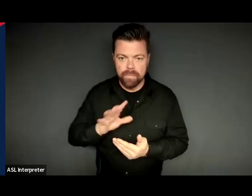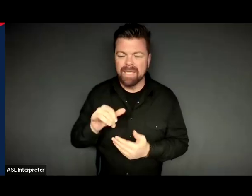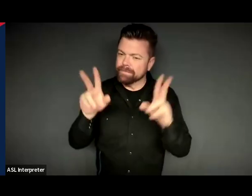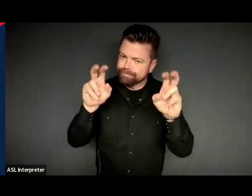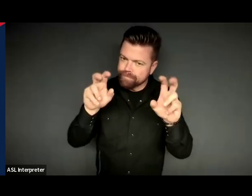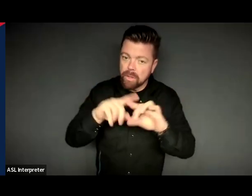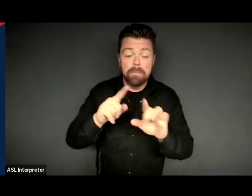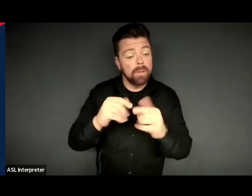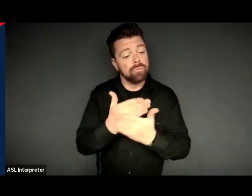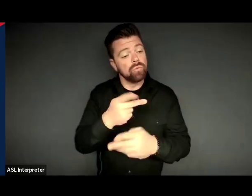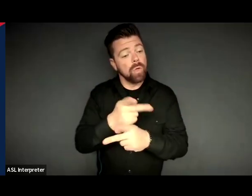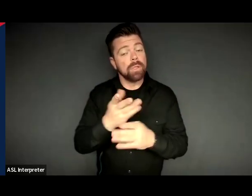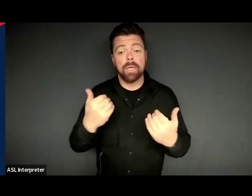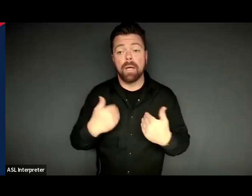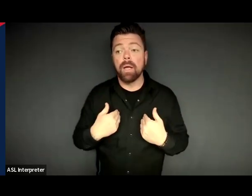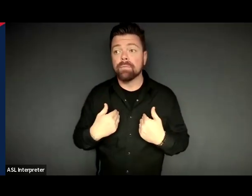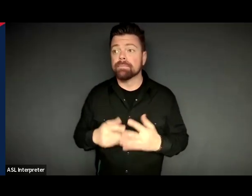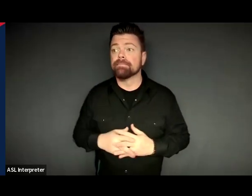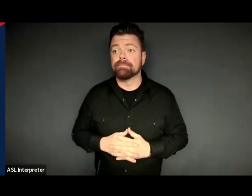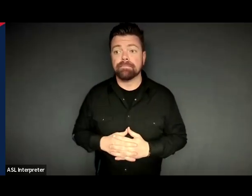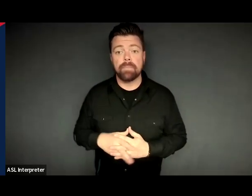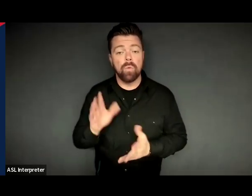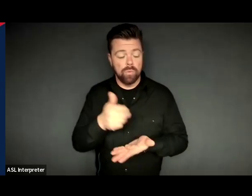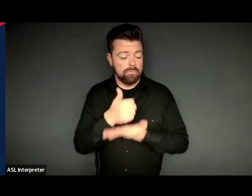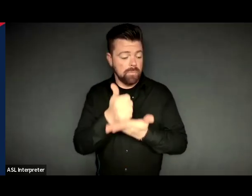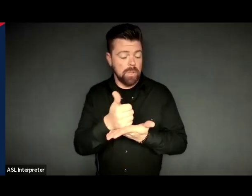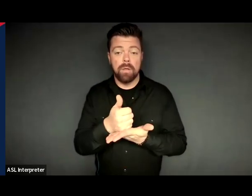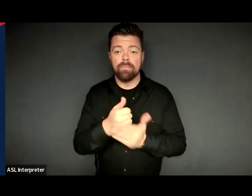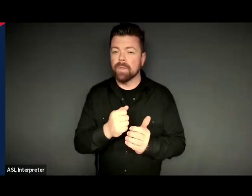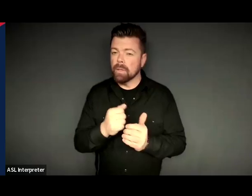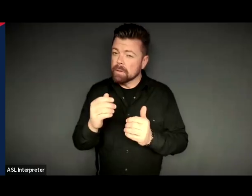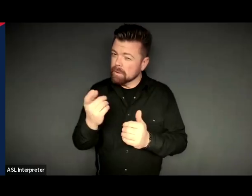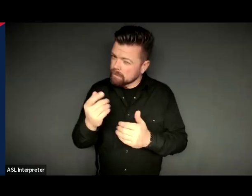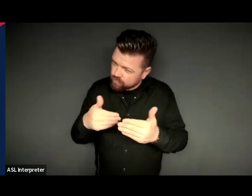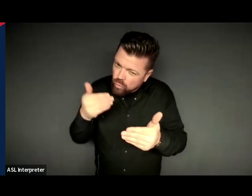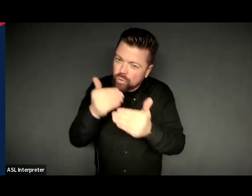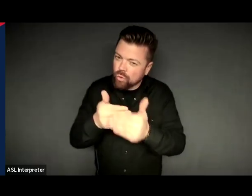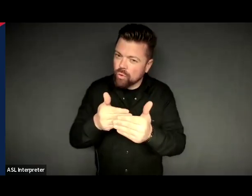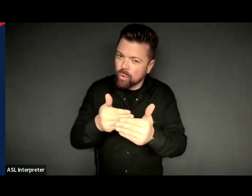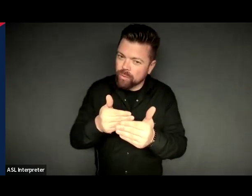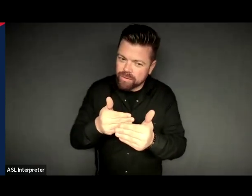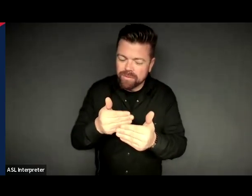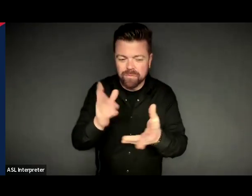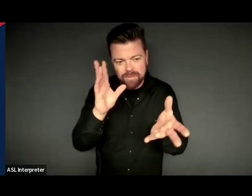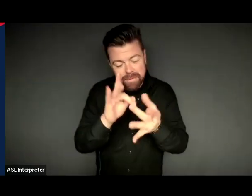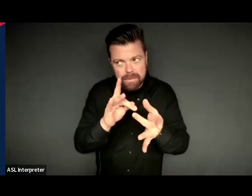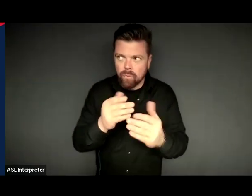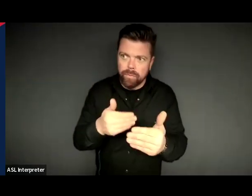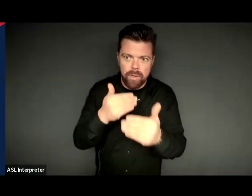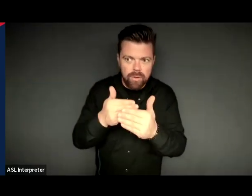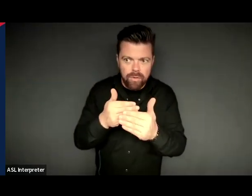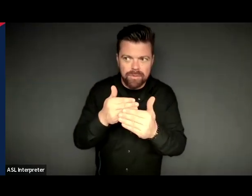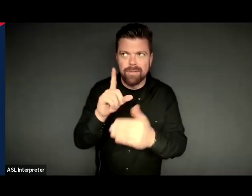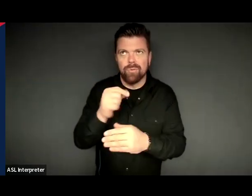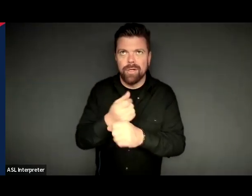But there are new products that are coming that's going to help with this. Now we're real close, and we say we've been real close on something 20